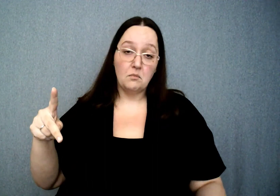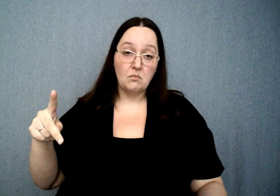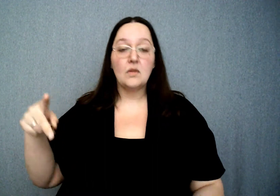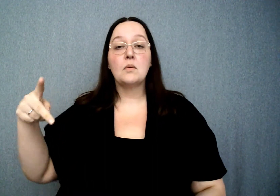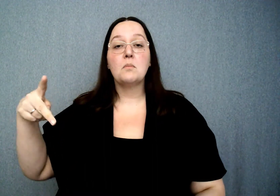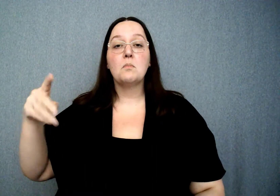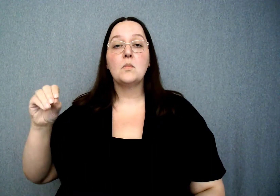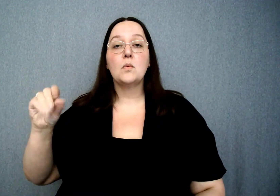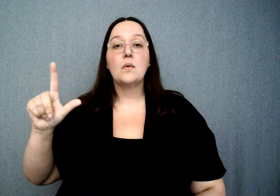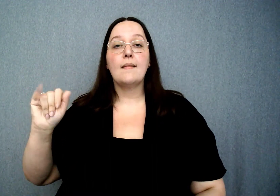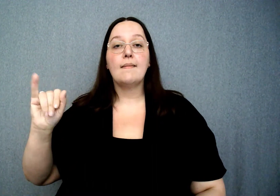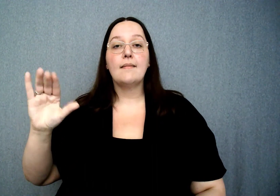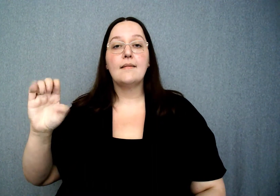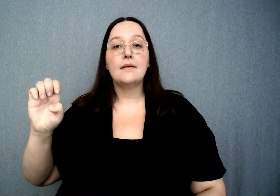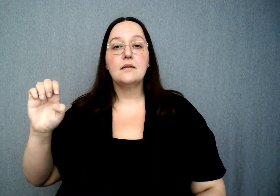41, cop or police officer.